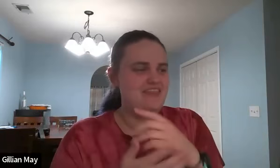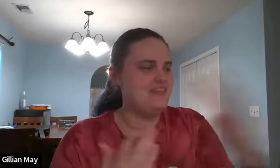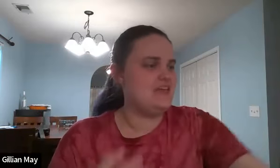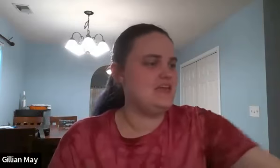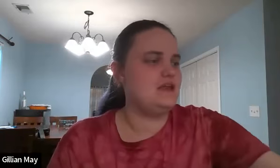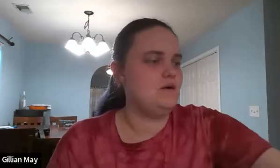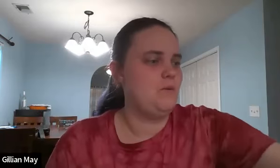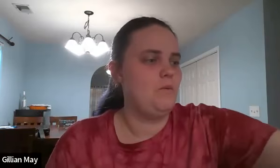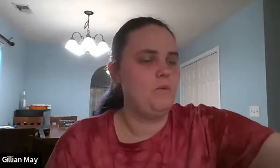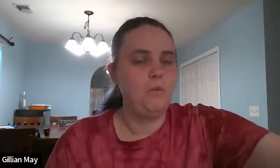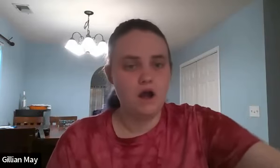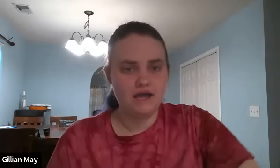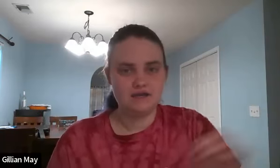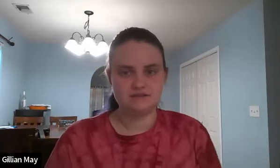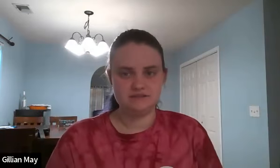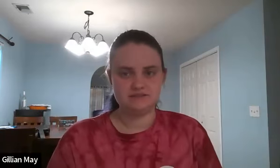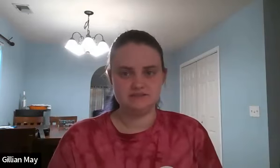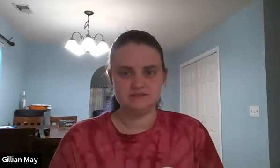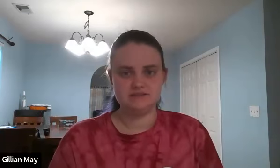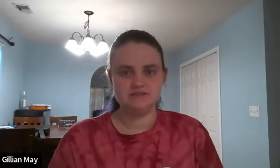And then why?